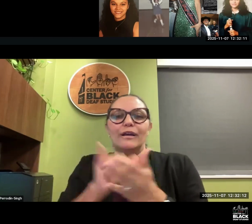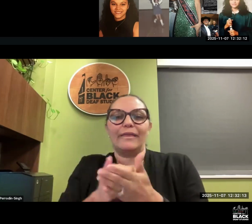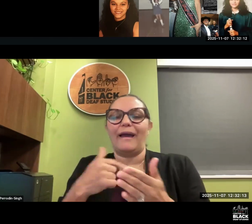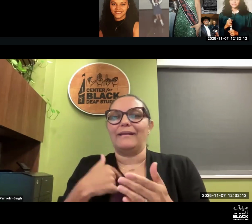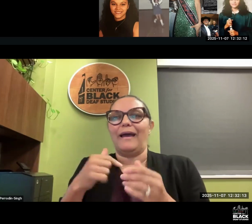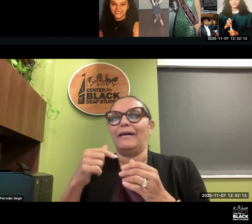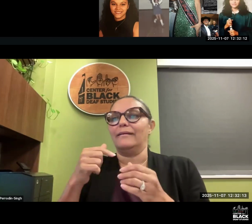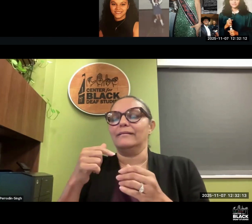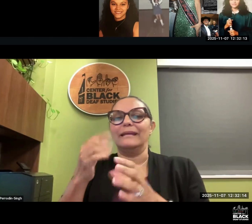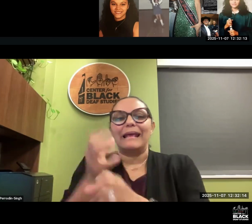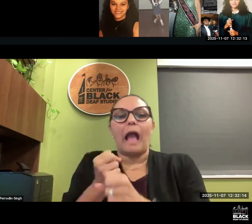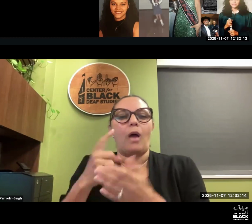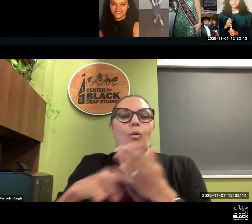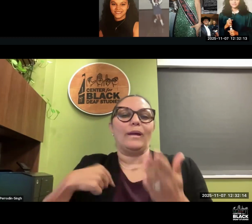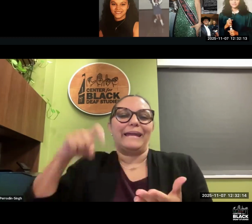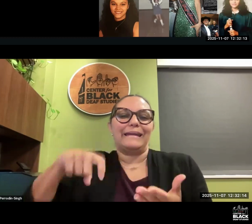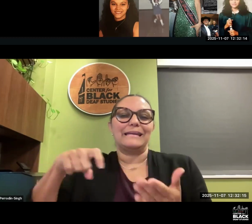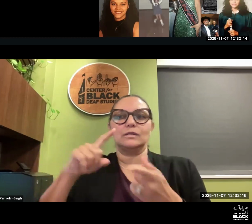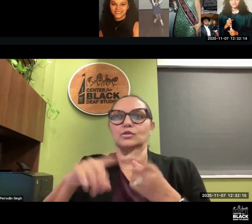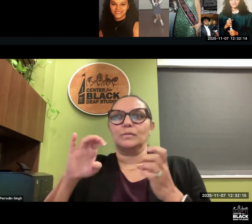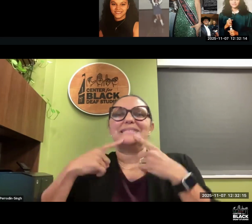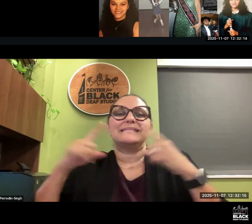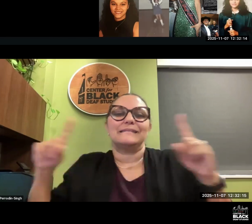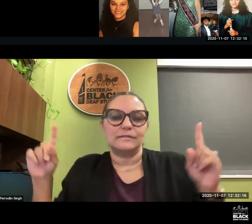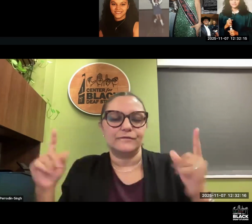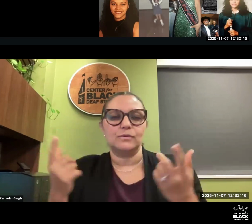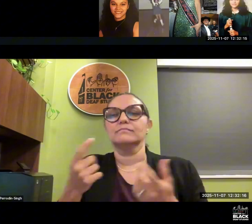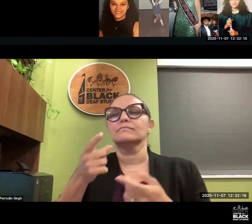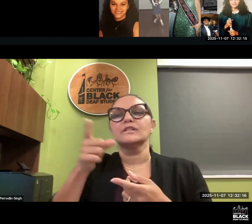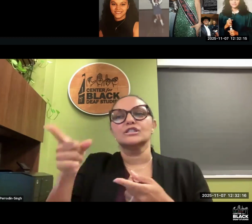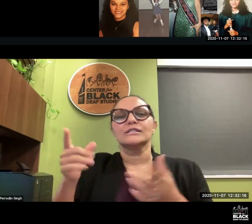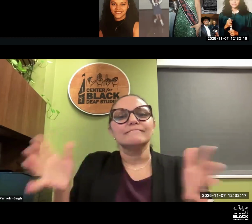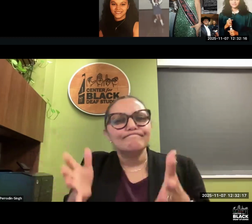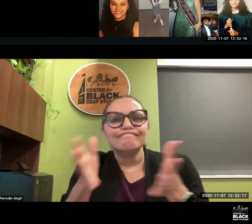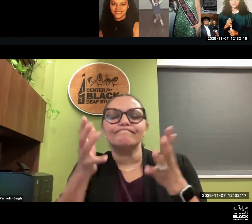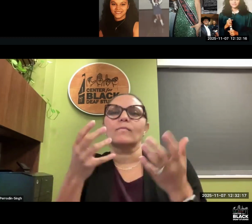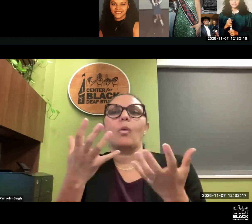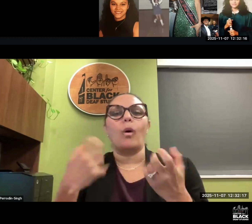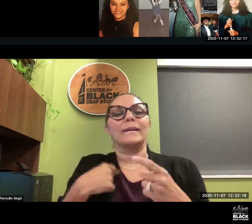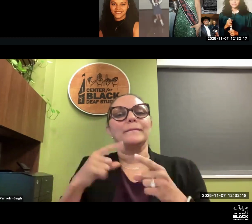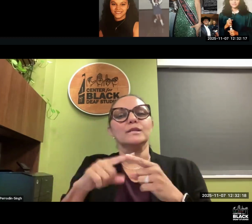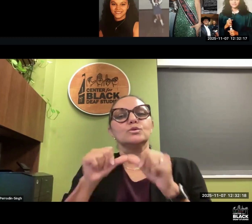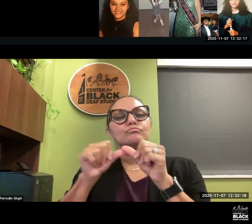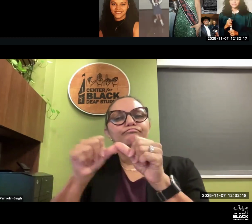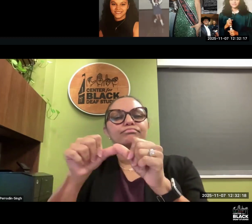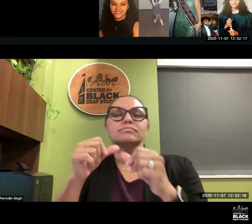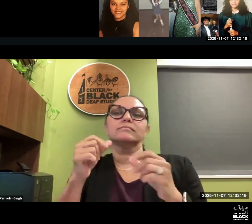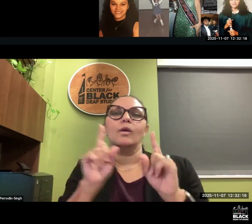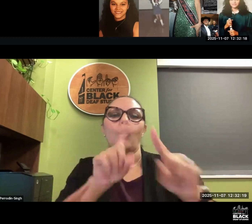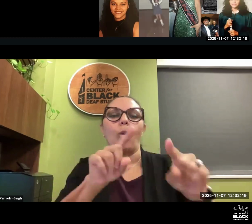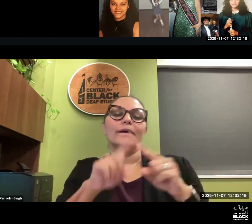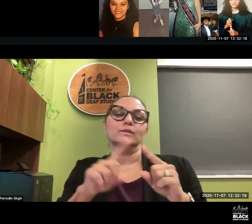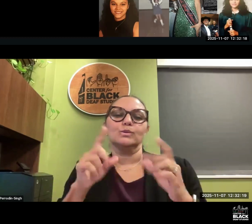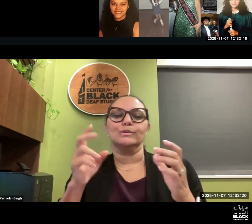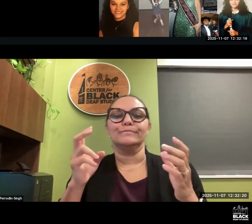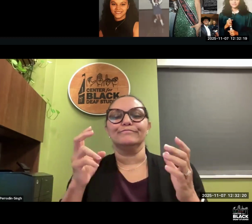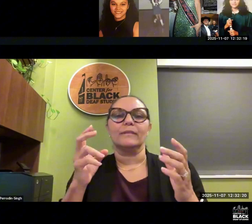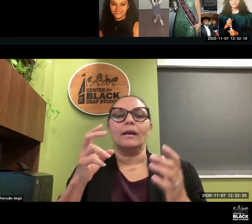And I remember my mom being one of my biggest advocates, making sure that I had everything that I needed to succeed.